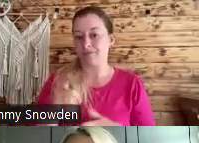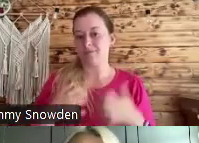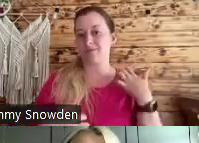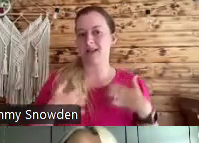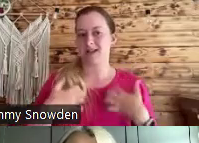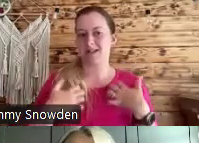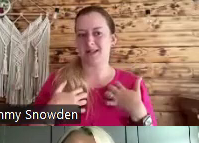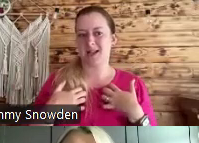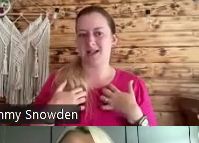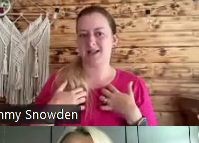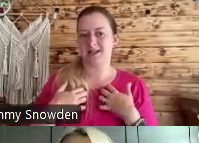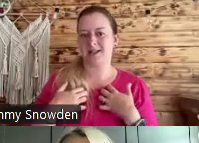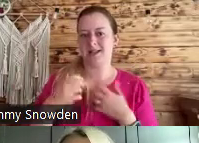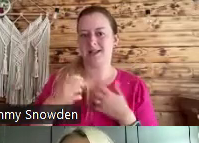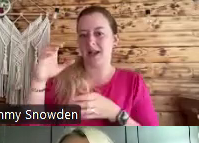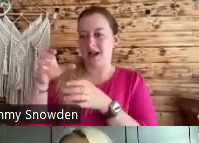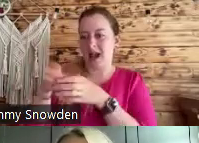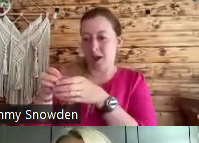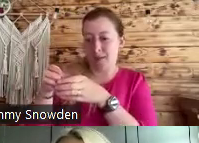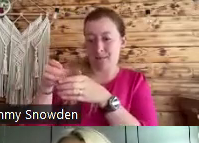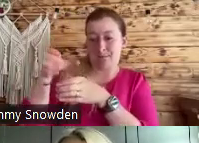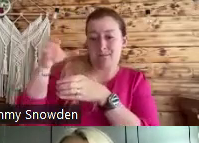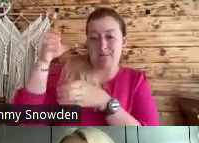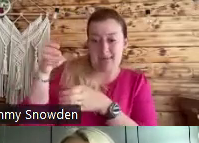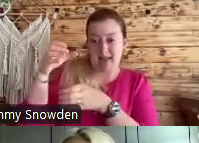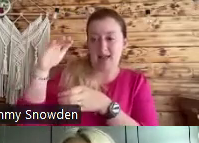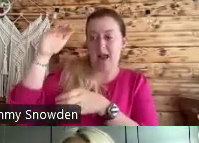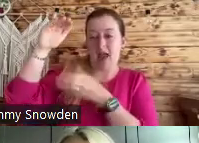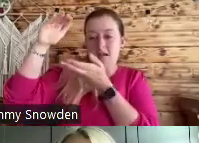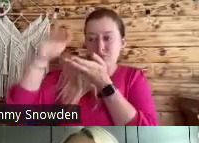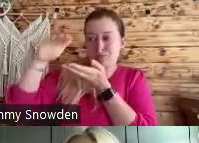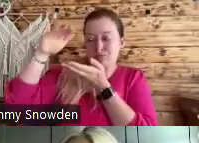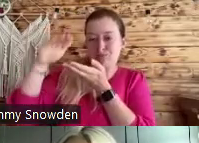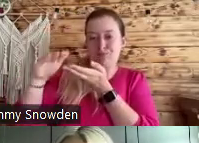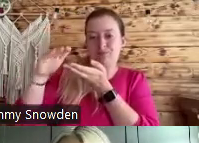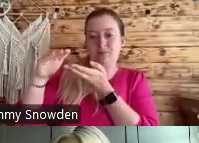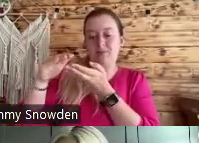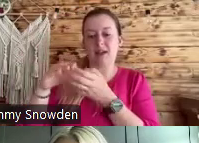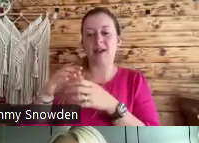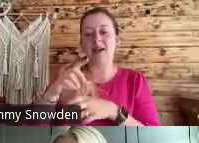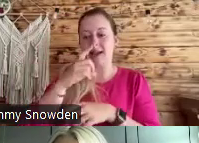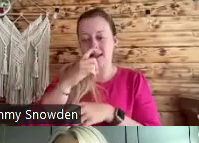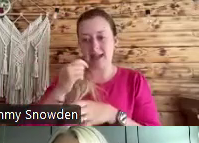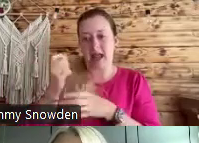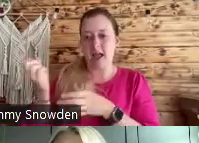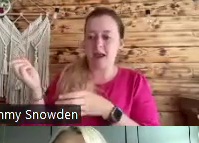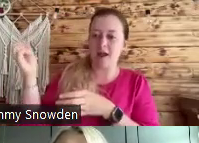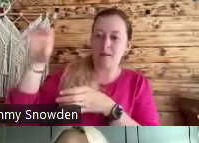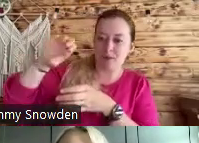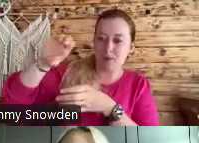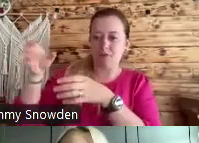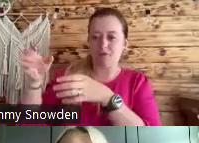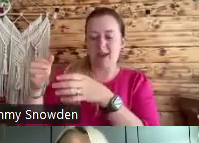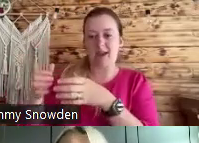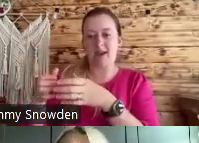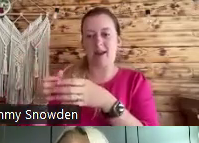new lovely like frosted glass refillable dispensers there, and that is a pump